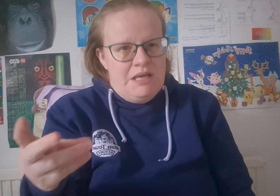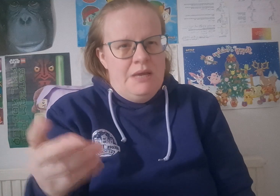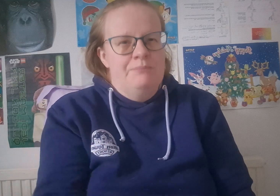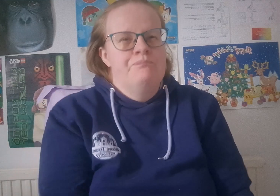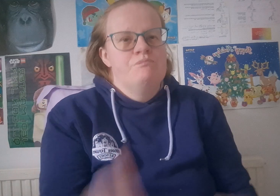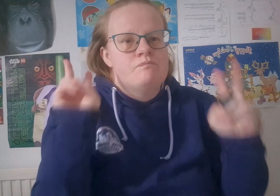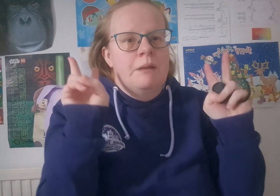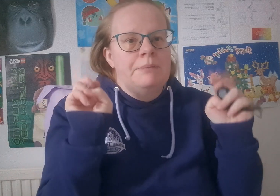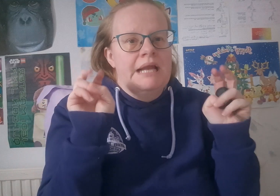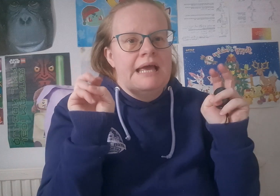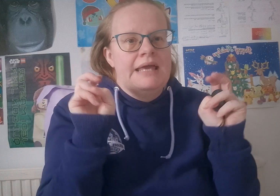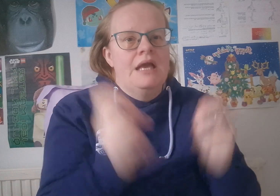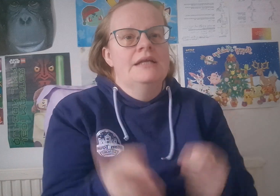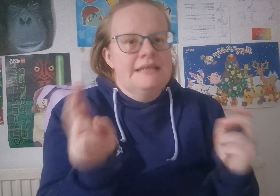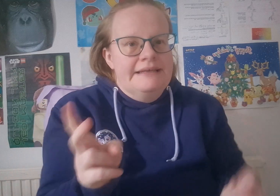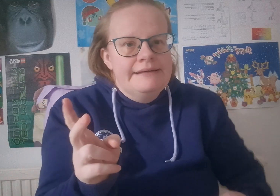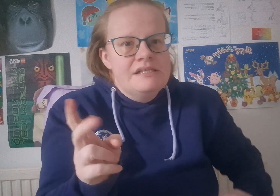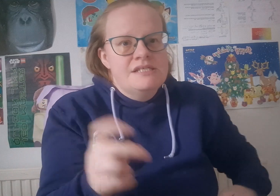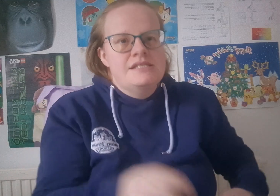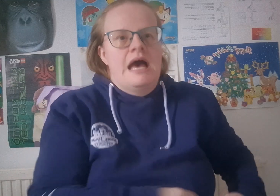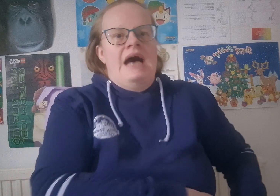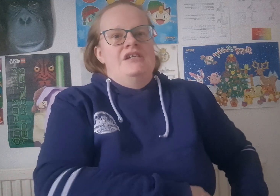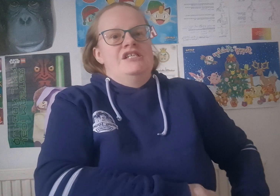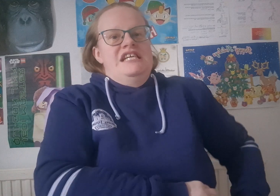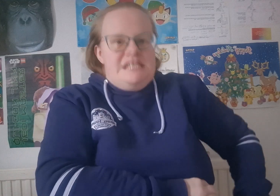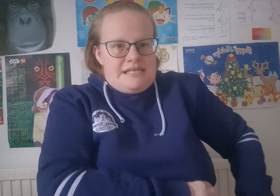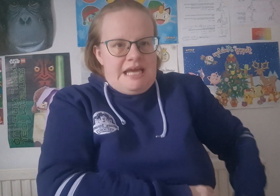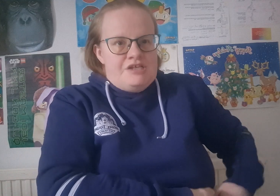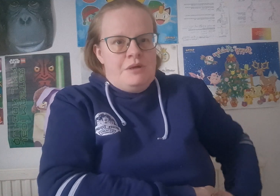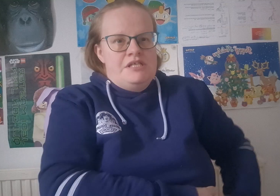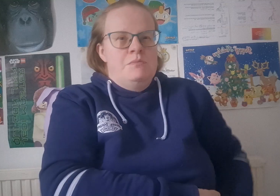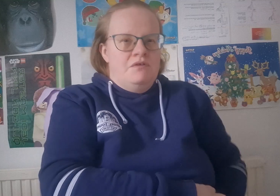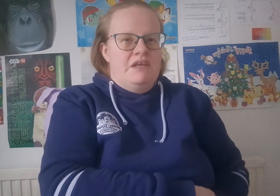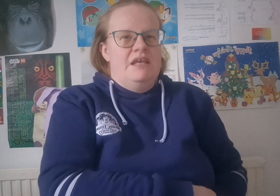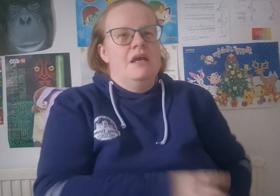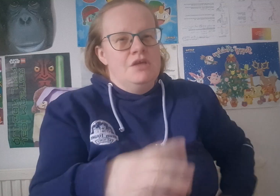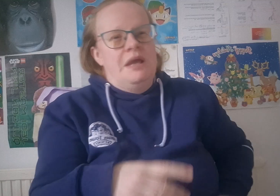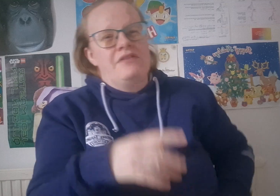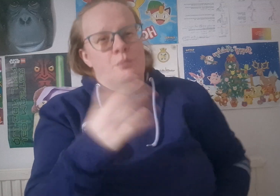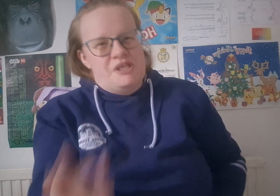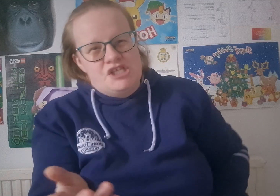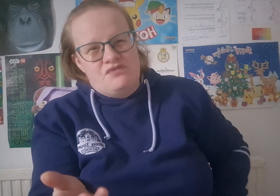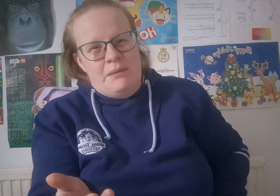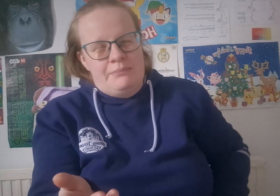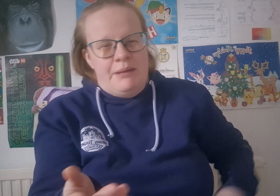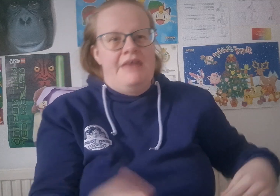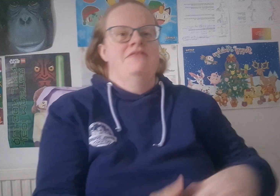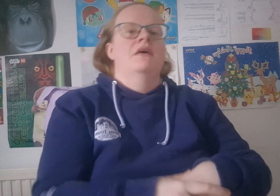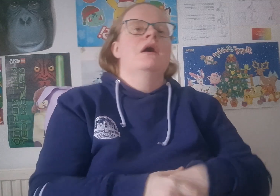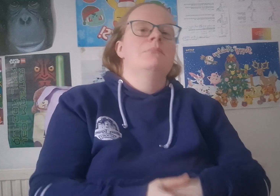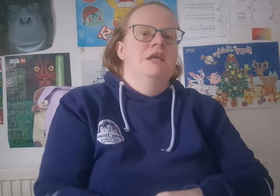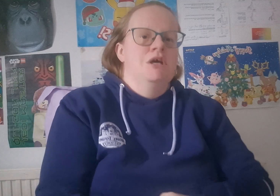Shakespeare play links and Easter eggs throughout this movie. You get the witches from Macbeth,